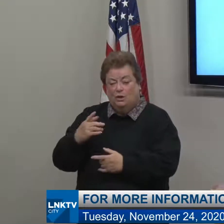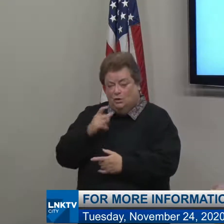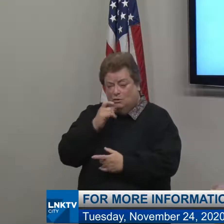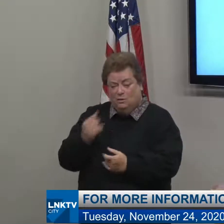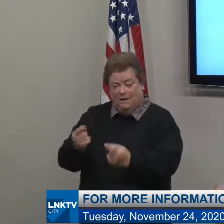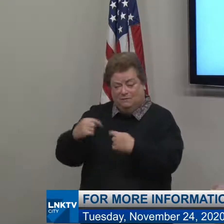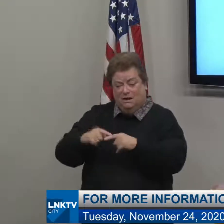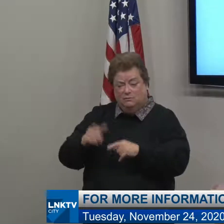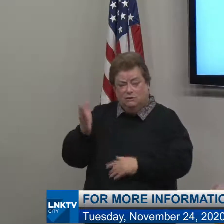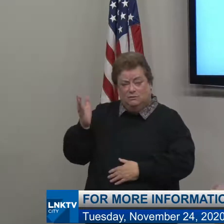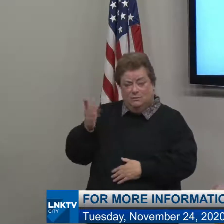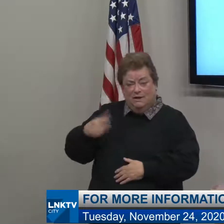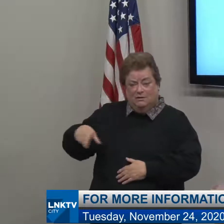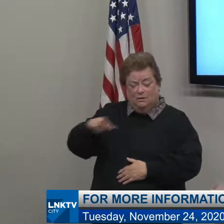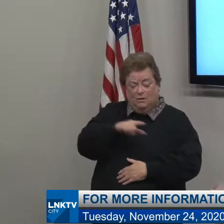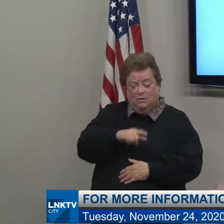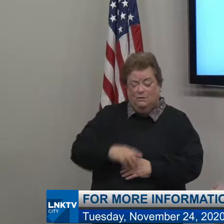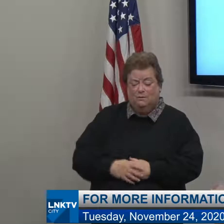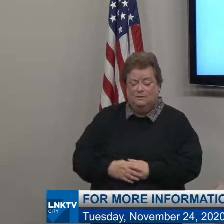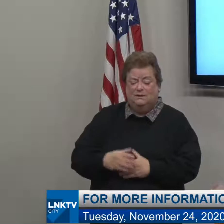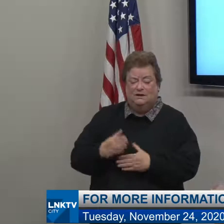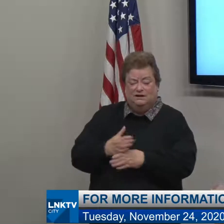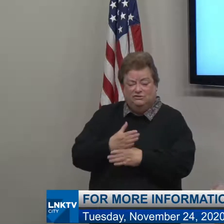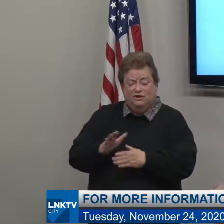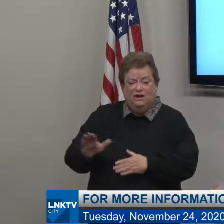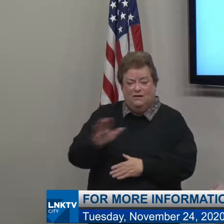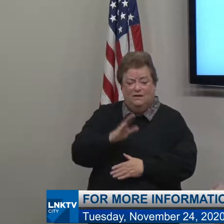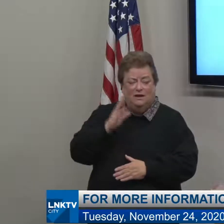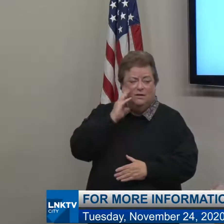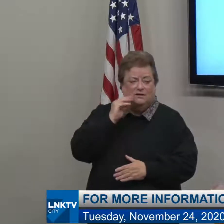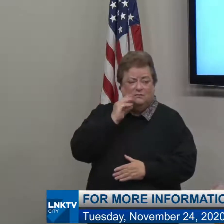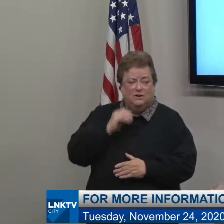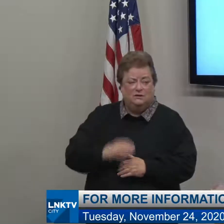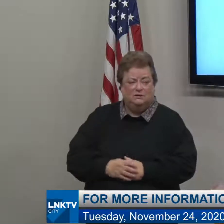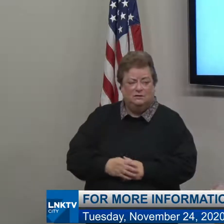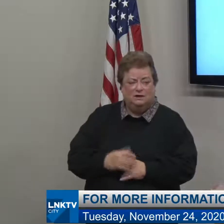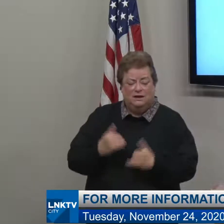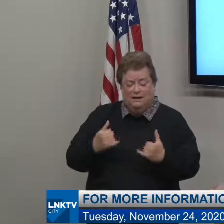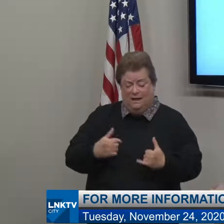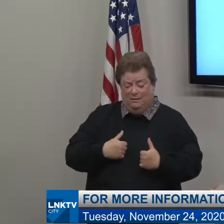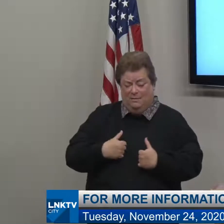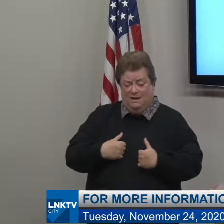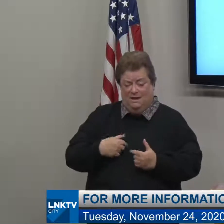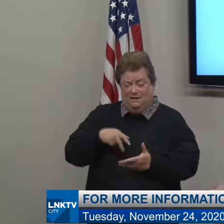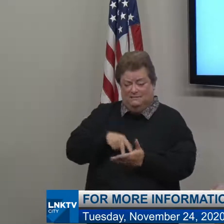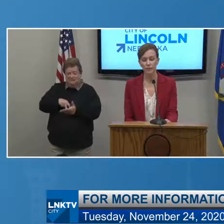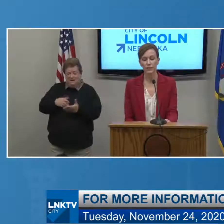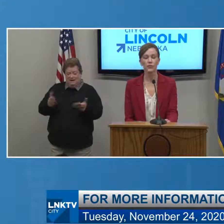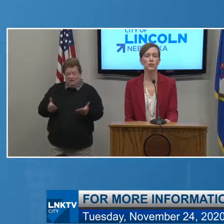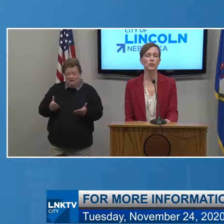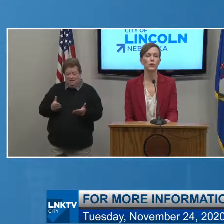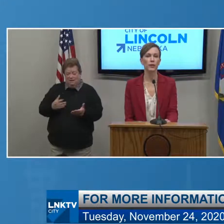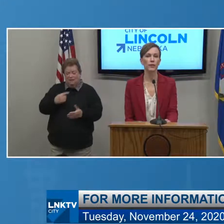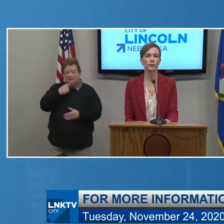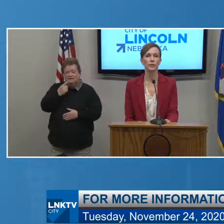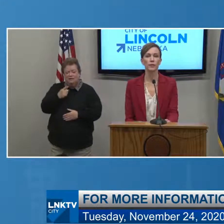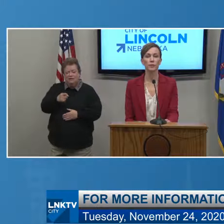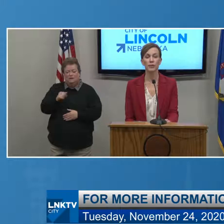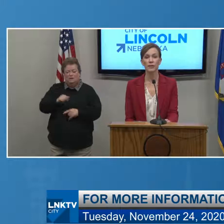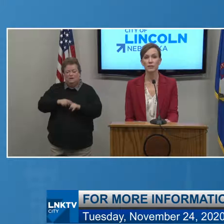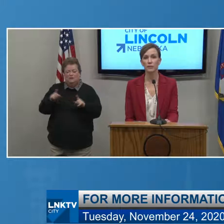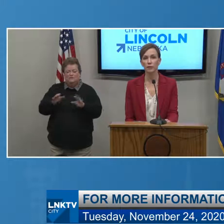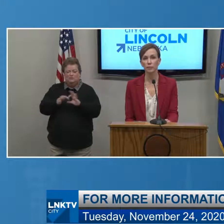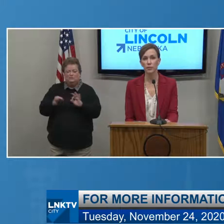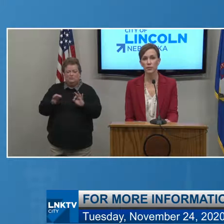us have shared with you in recent days. I'd like to stand before you today and tell a different story,